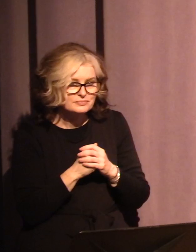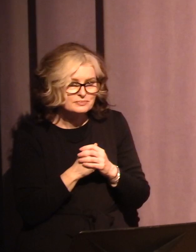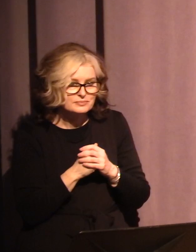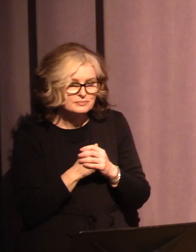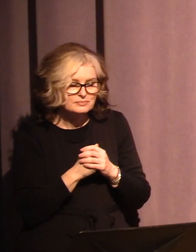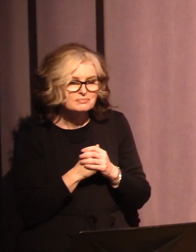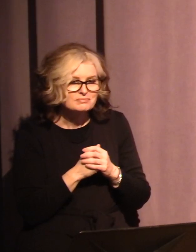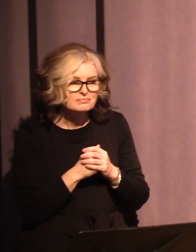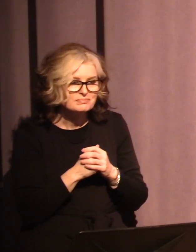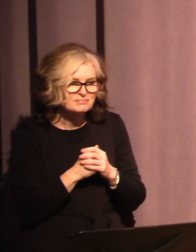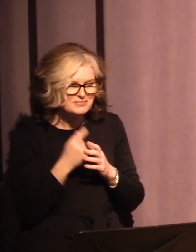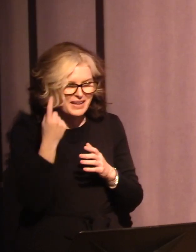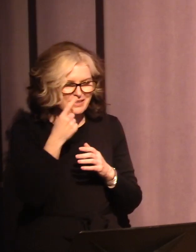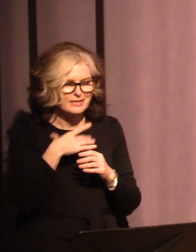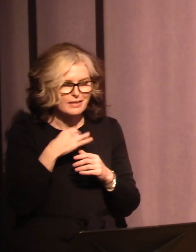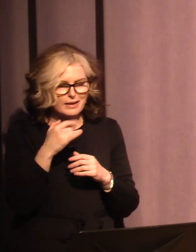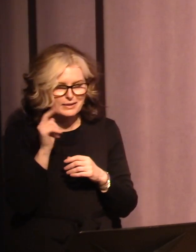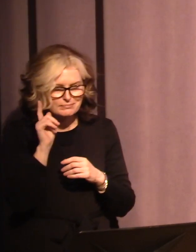So I think they like it.